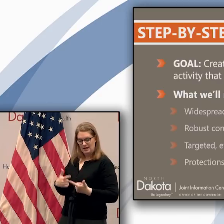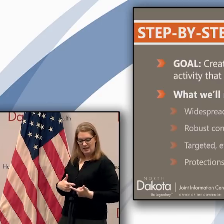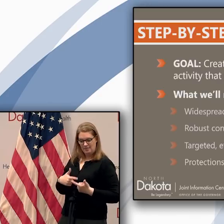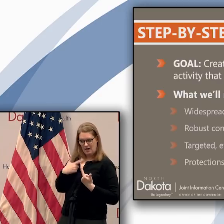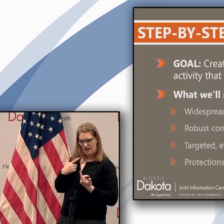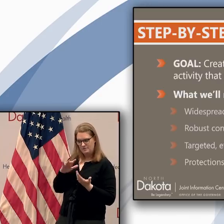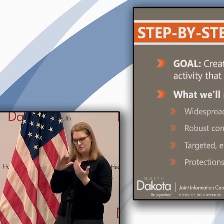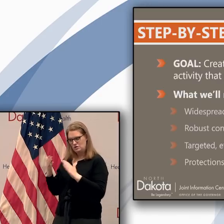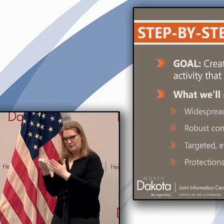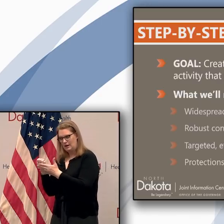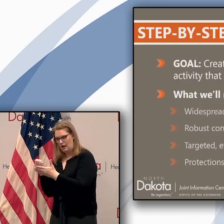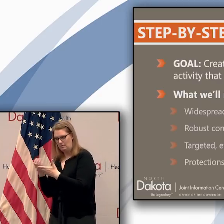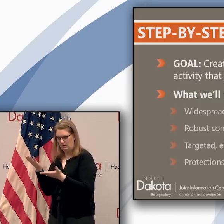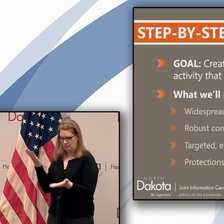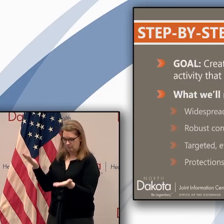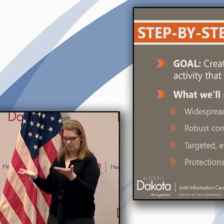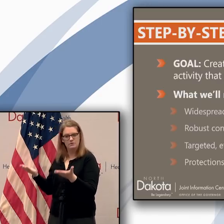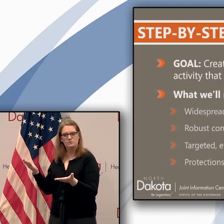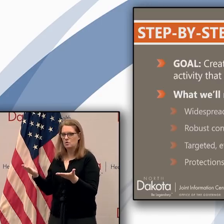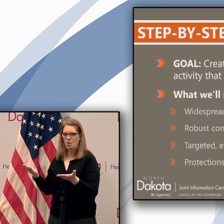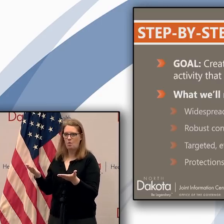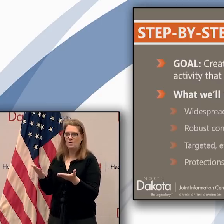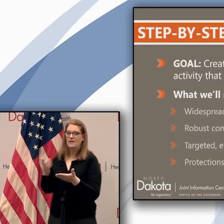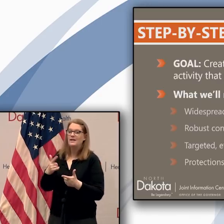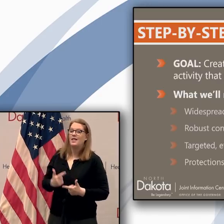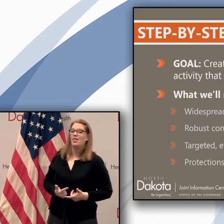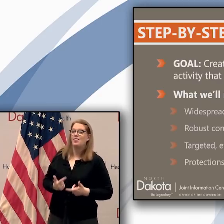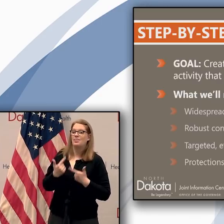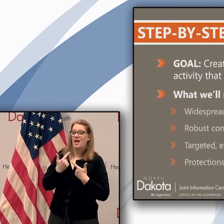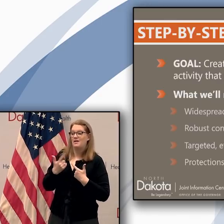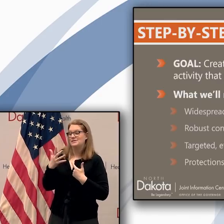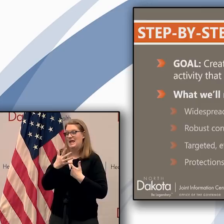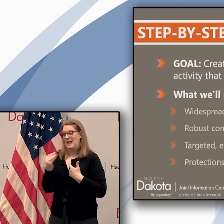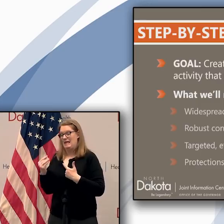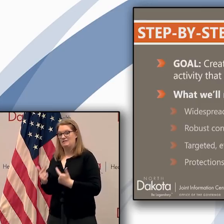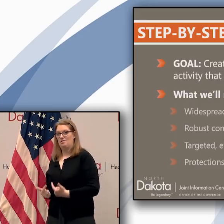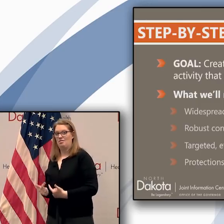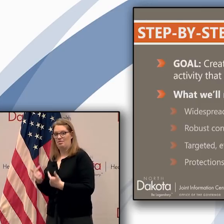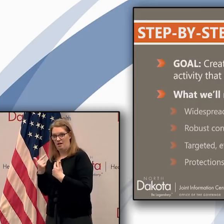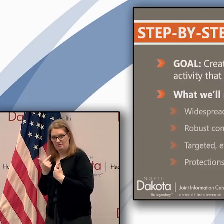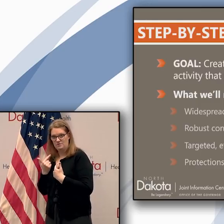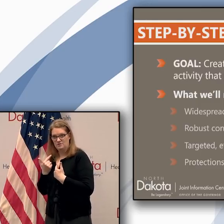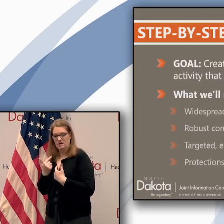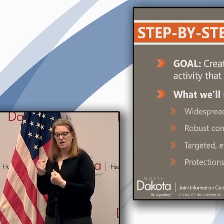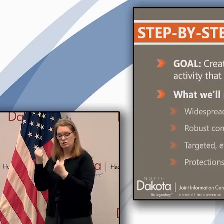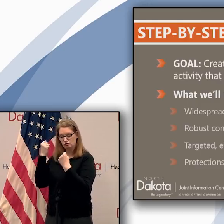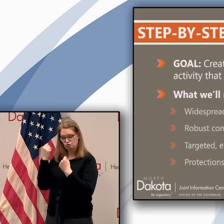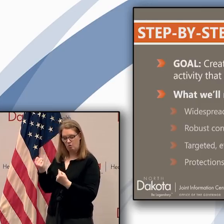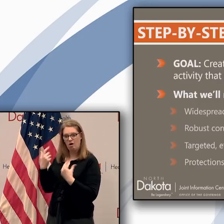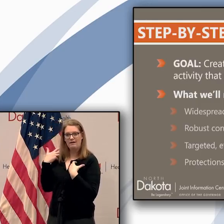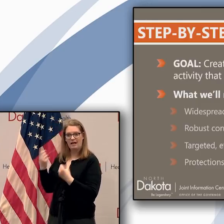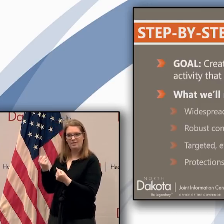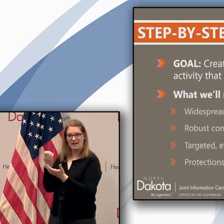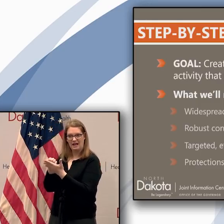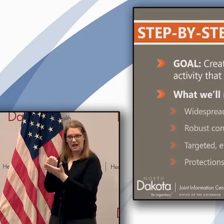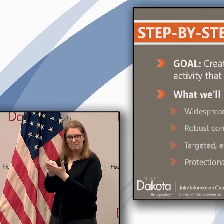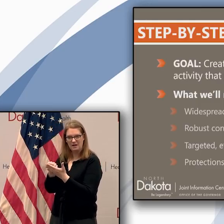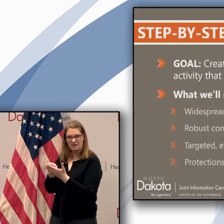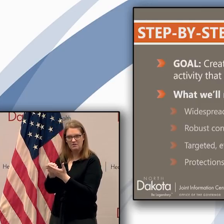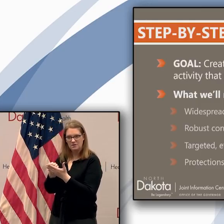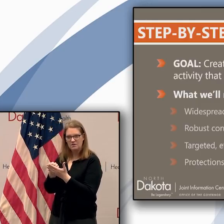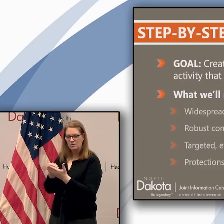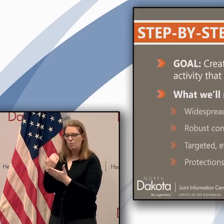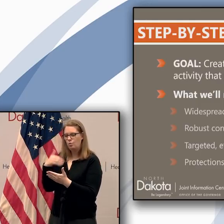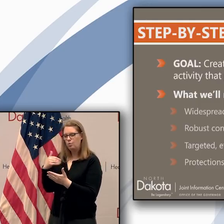economy. This is about lives and lives, because when we have a strong and healthy economy, then we've got strong and